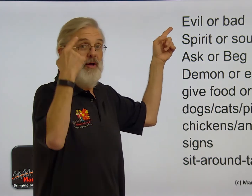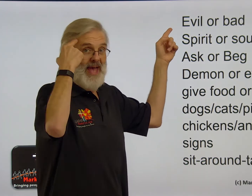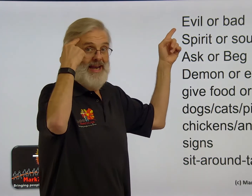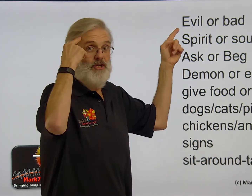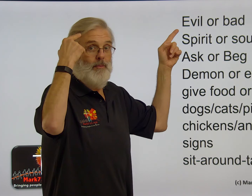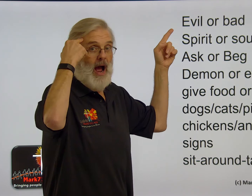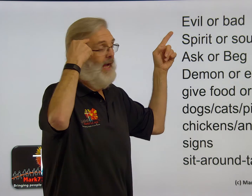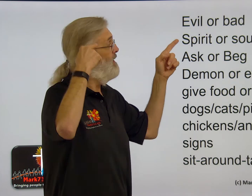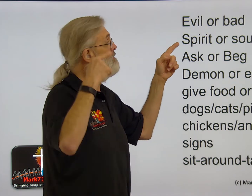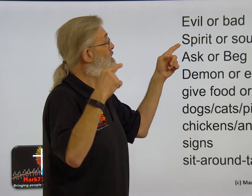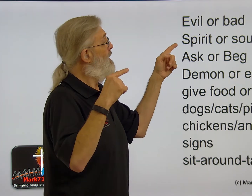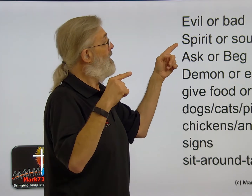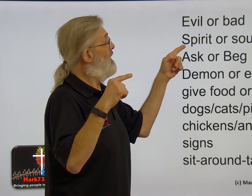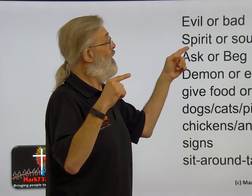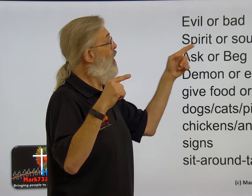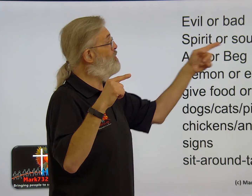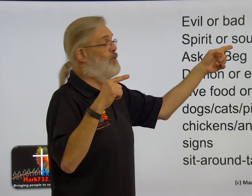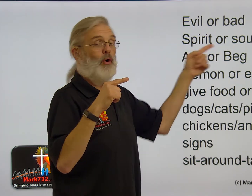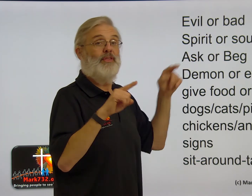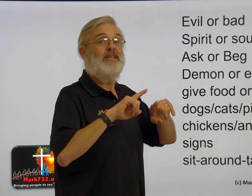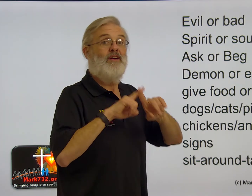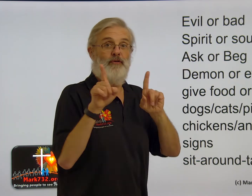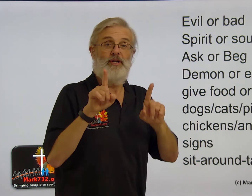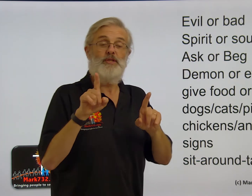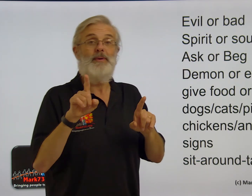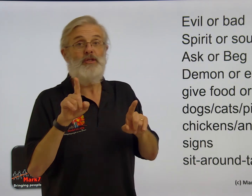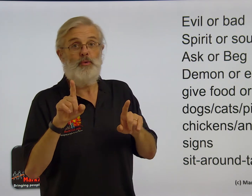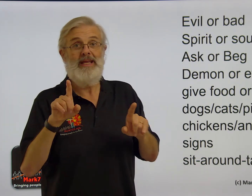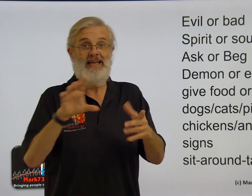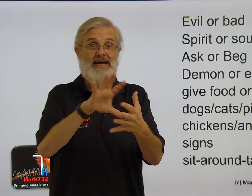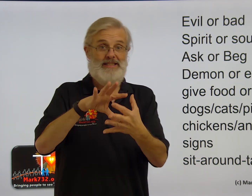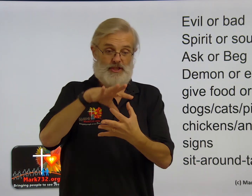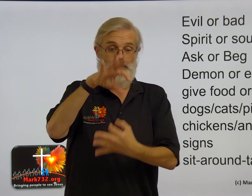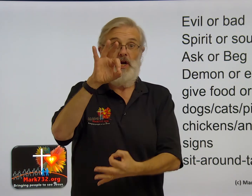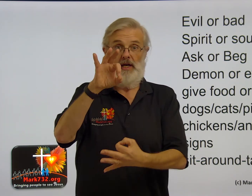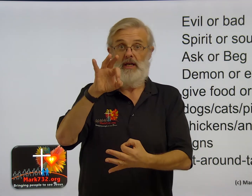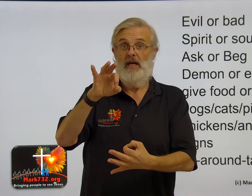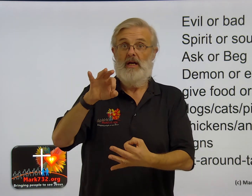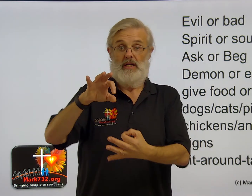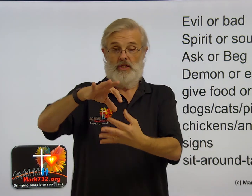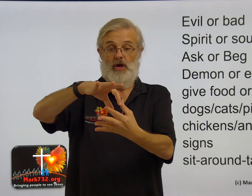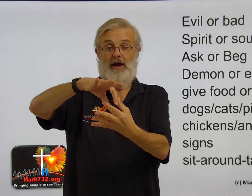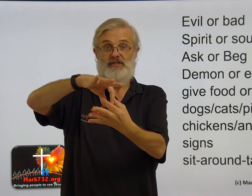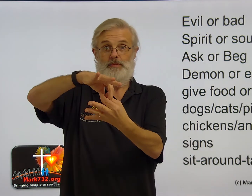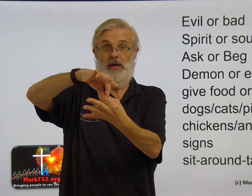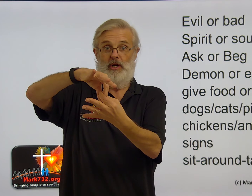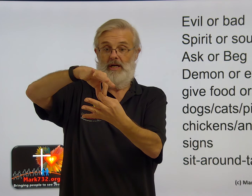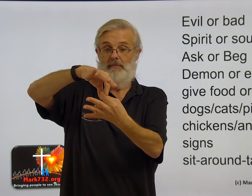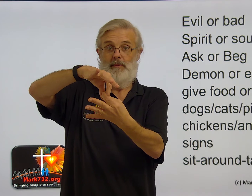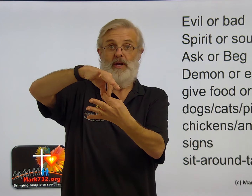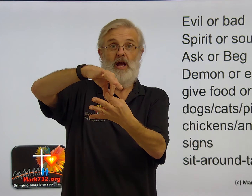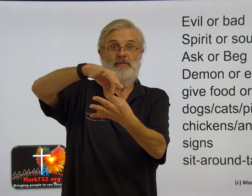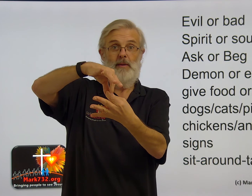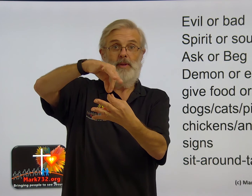that in your mind then also the difference between spirit you have spirit remember he comes up like a